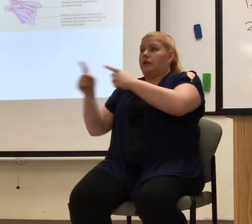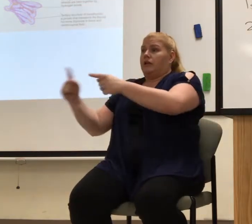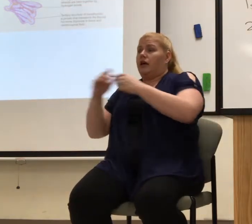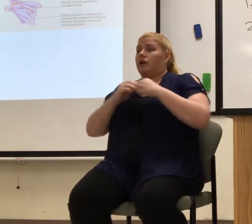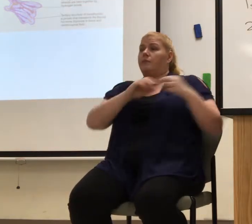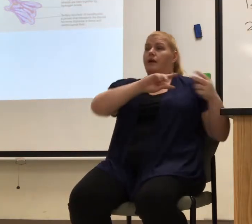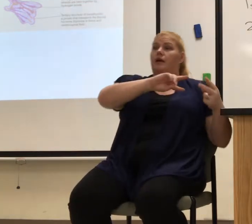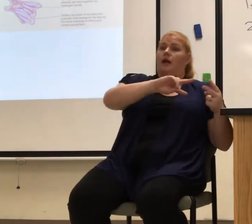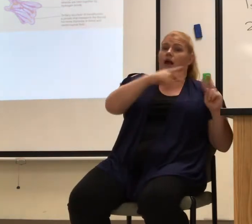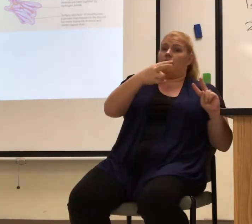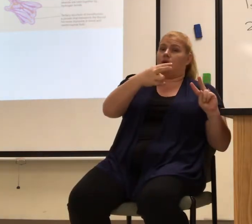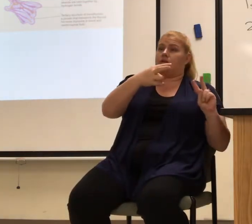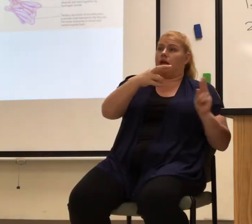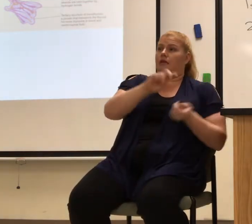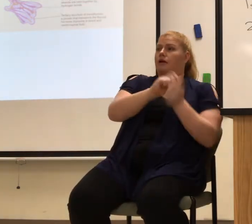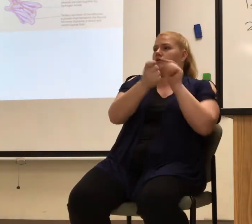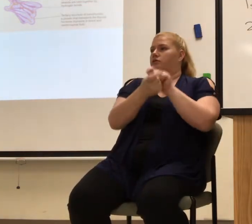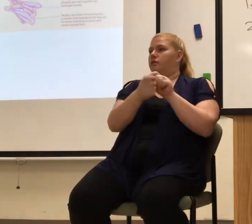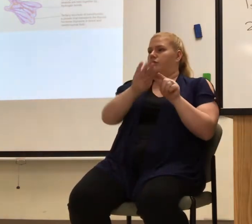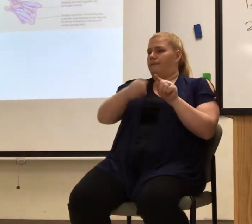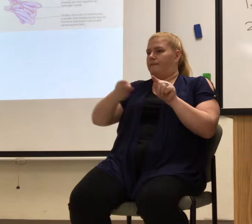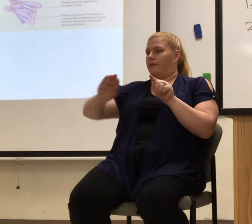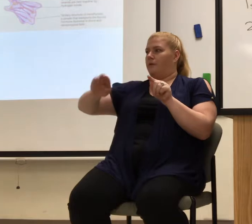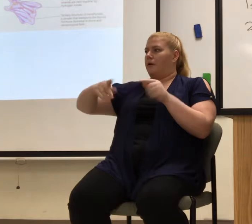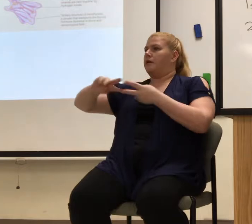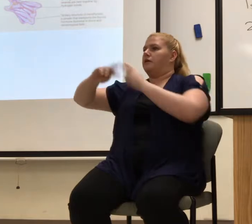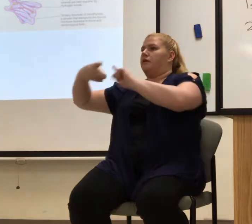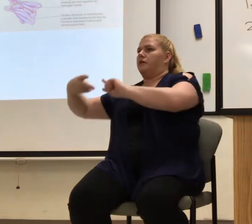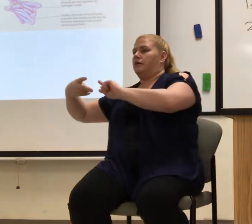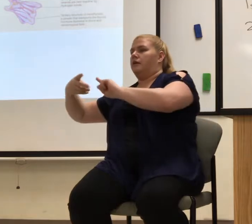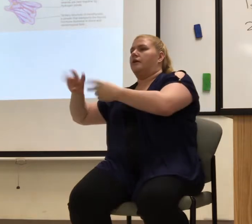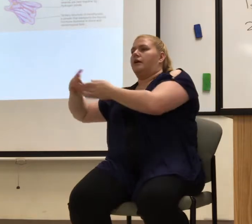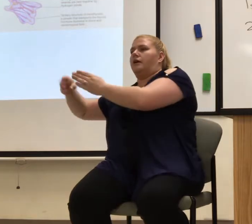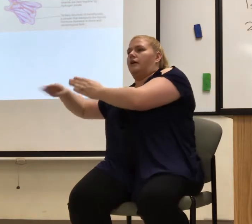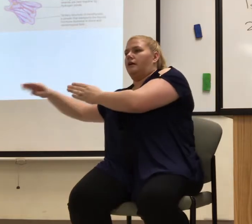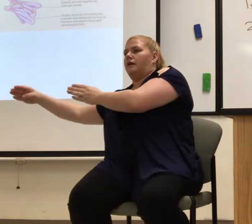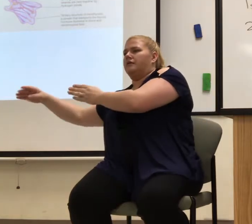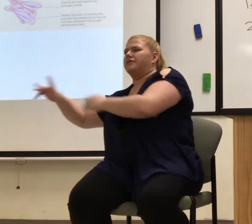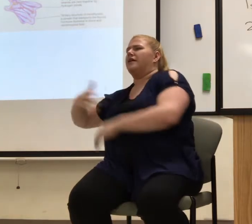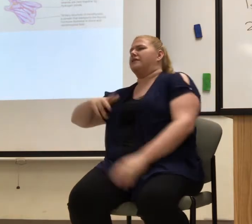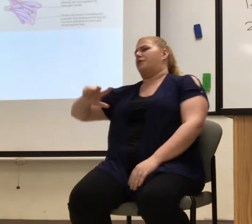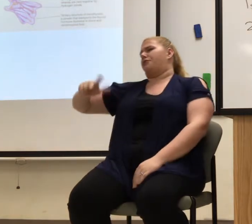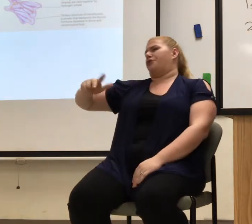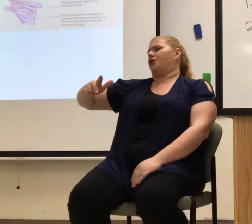row. And so that's kind of like the third level of organization, the tertiary structure.